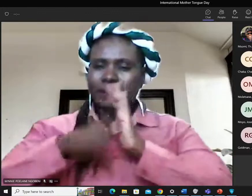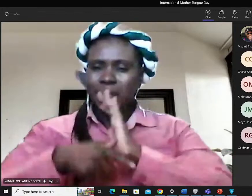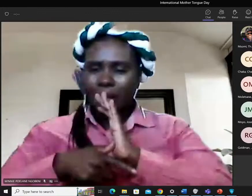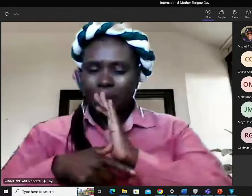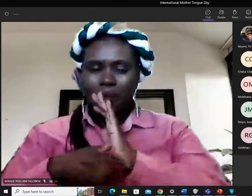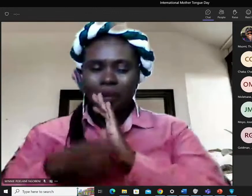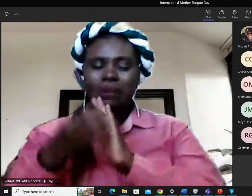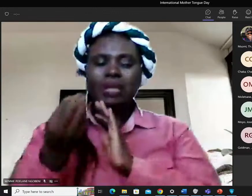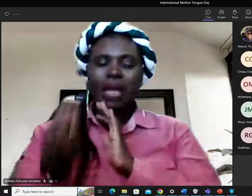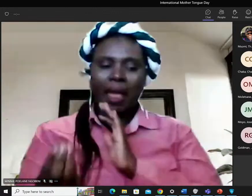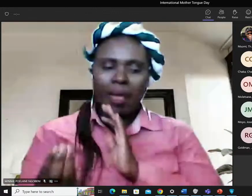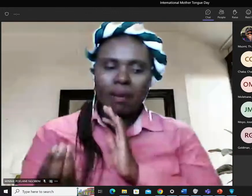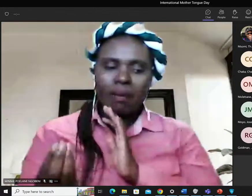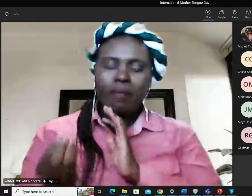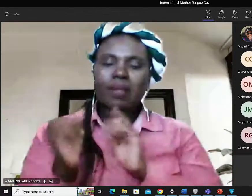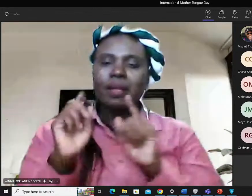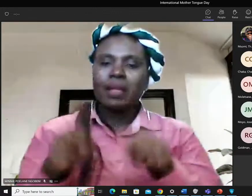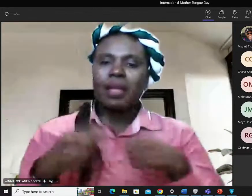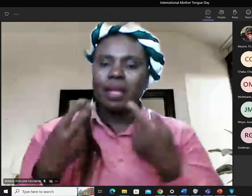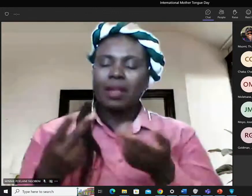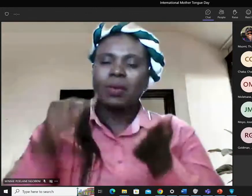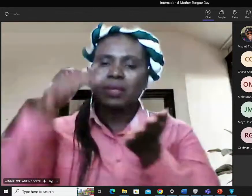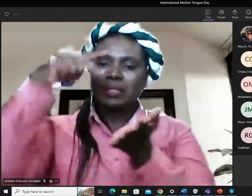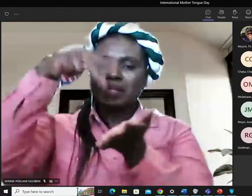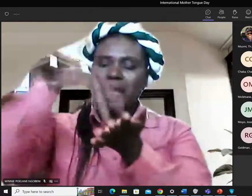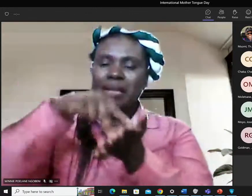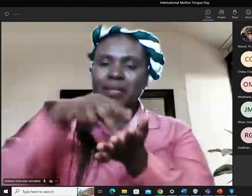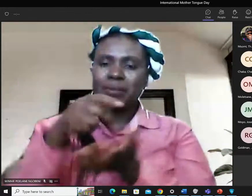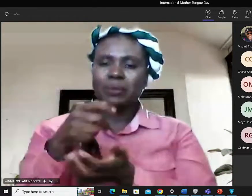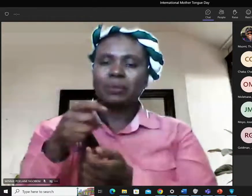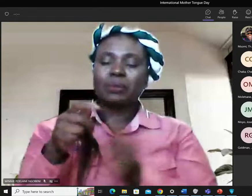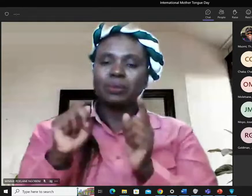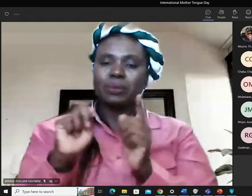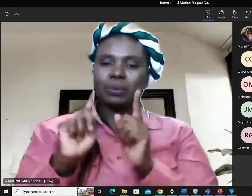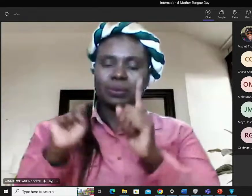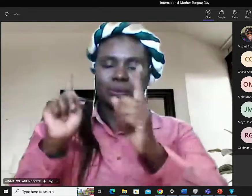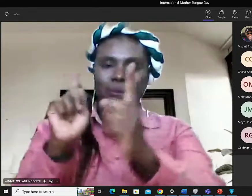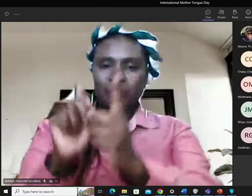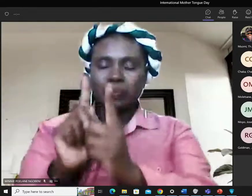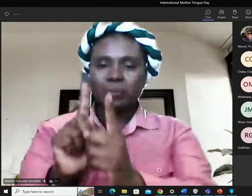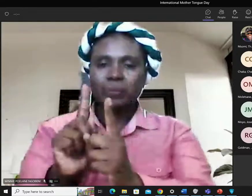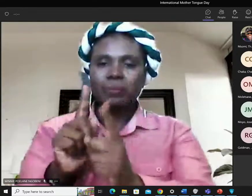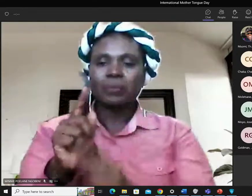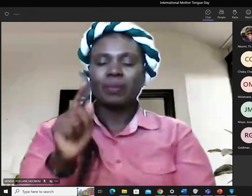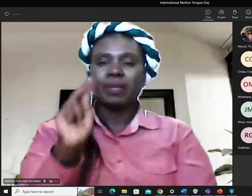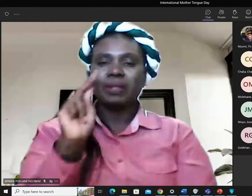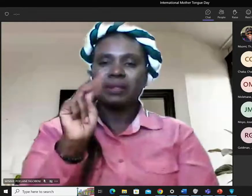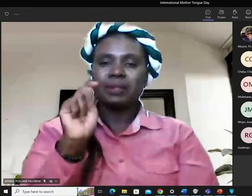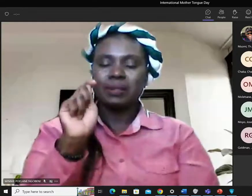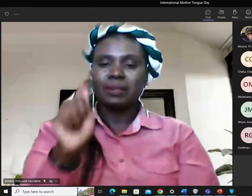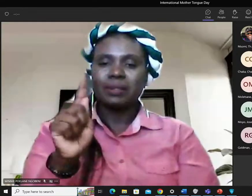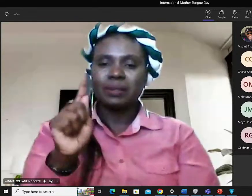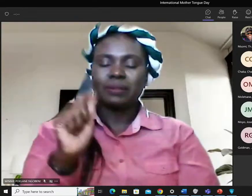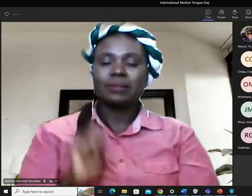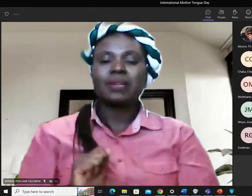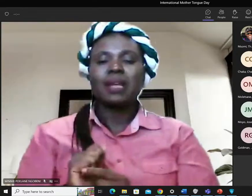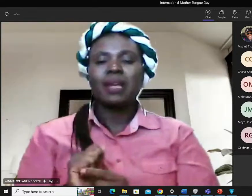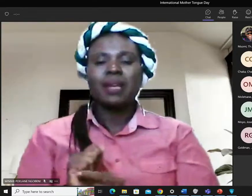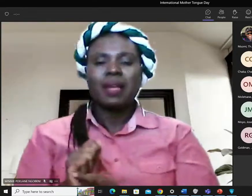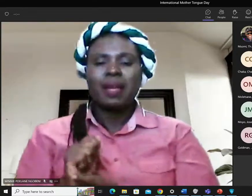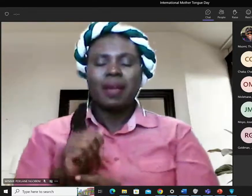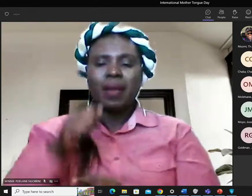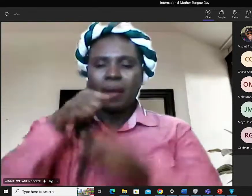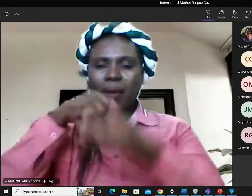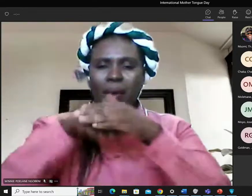disability, and they could not stand up and go to the TV to check. Remember those TVs? I don't know. Okay, I was born during that